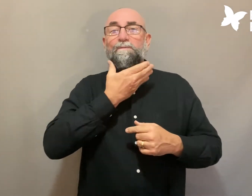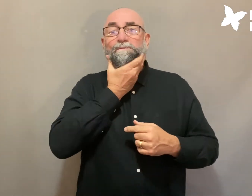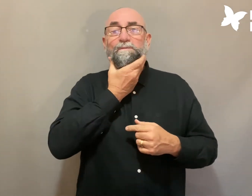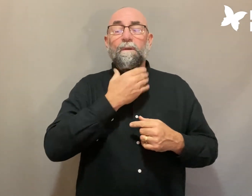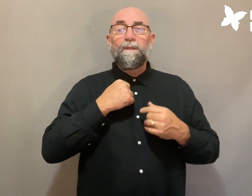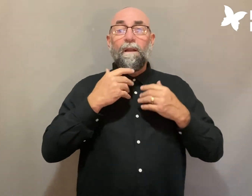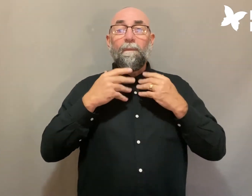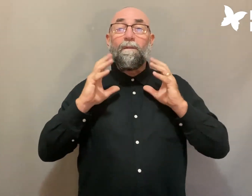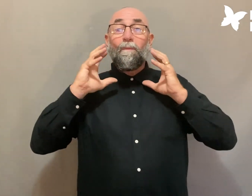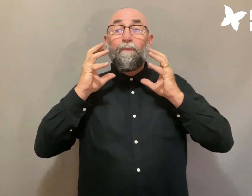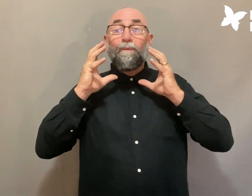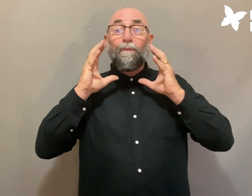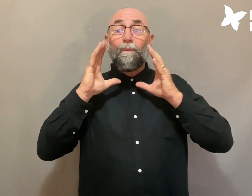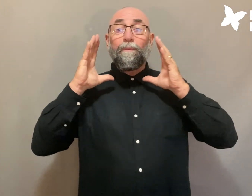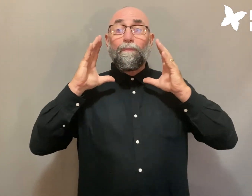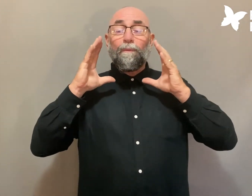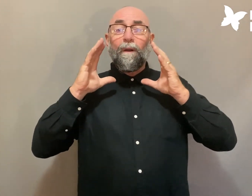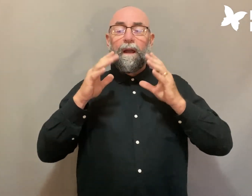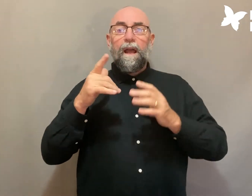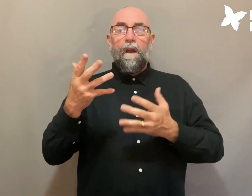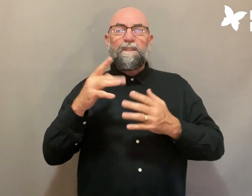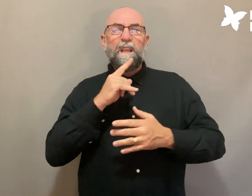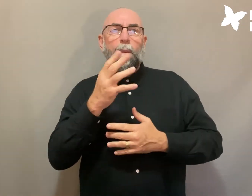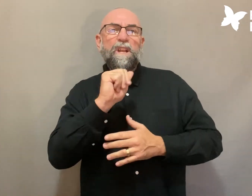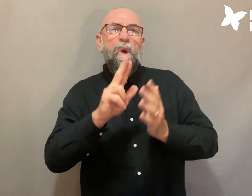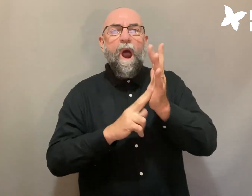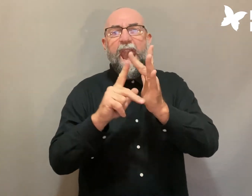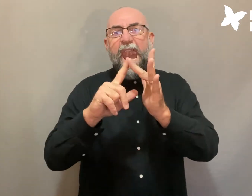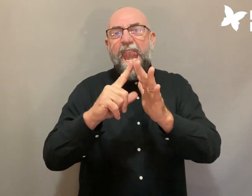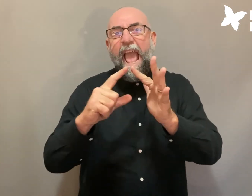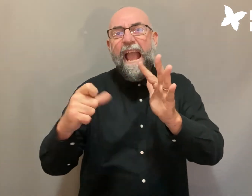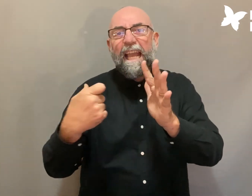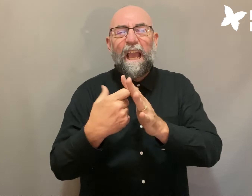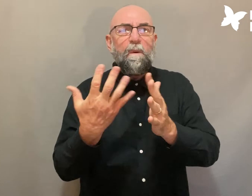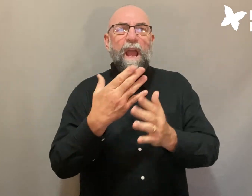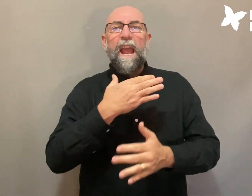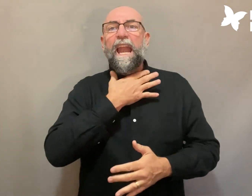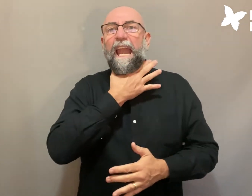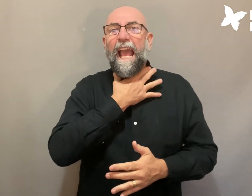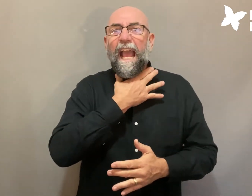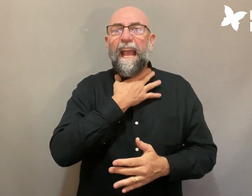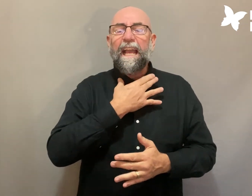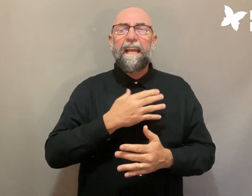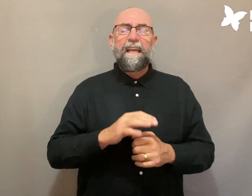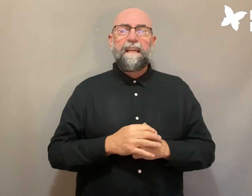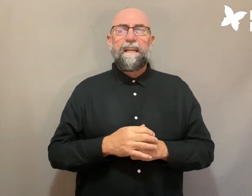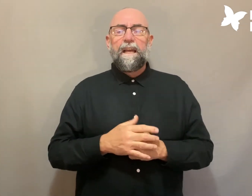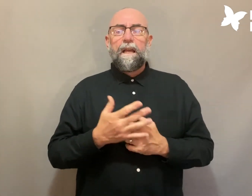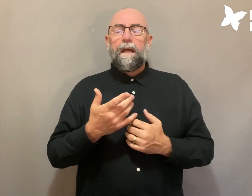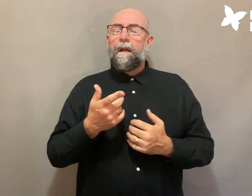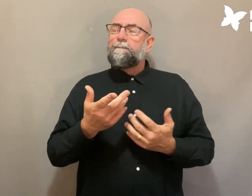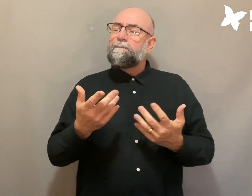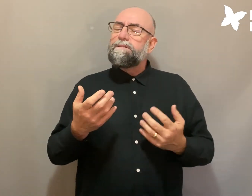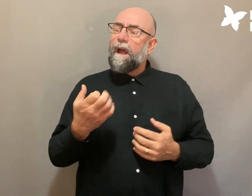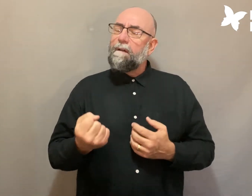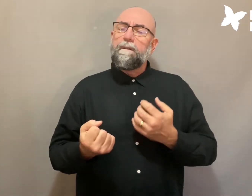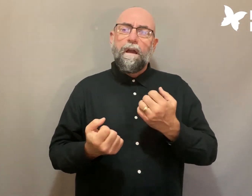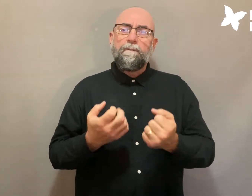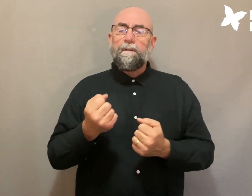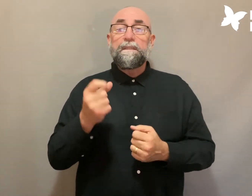one, where's your neck gone and things like that. There was often times where I was called pregnant just because